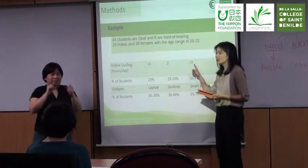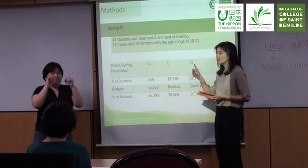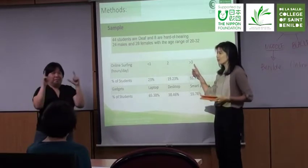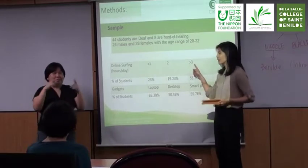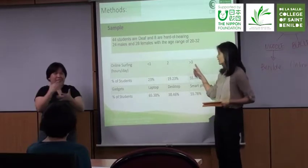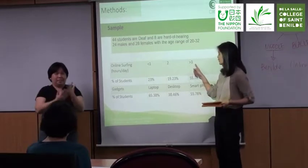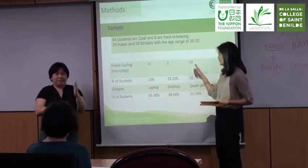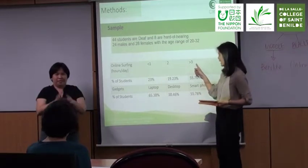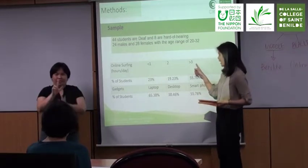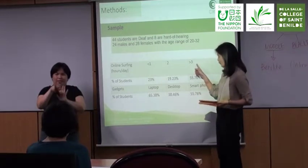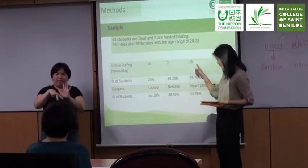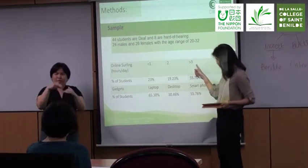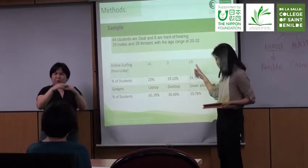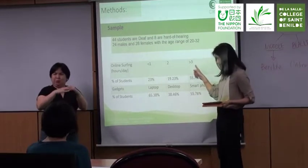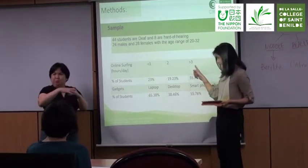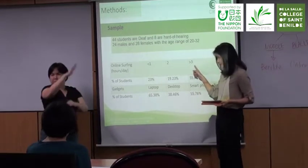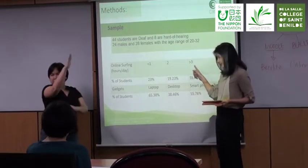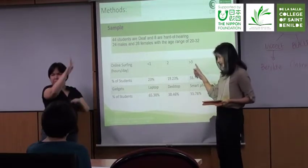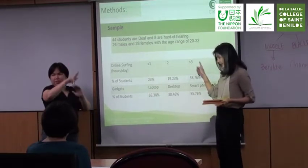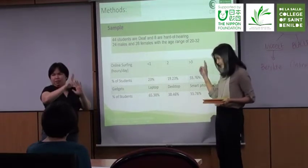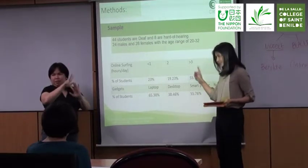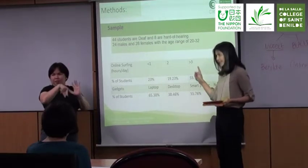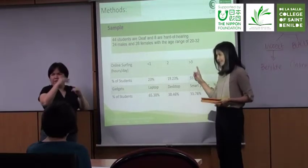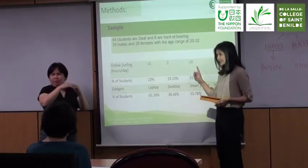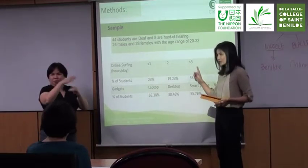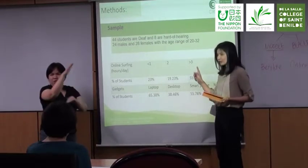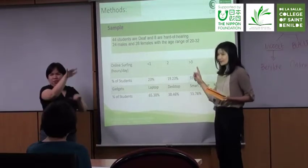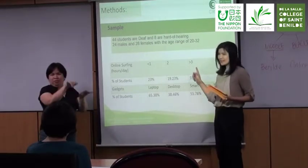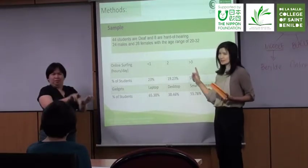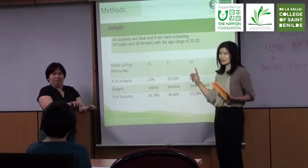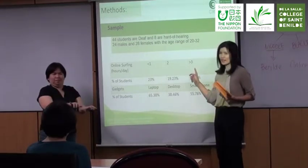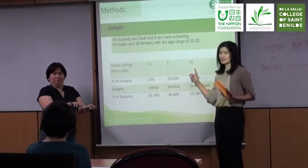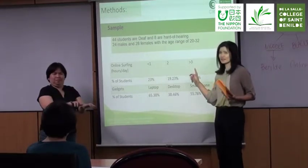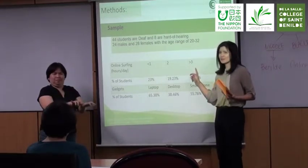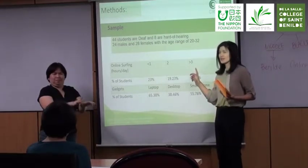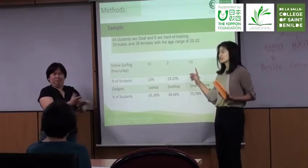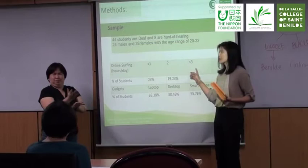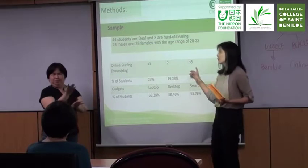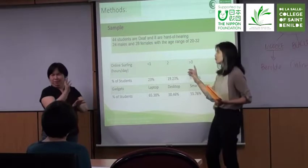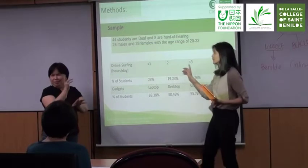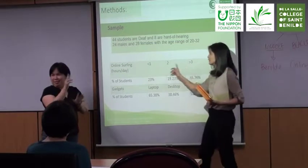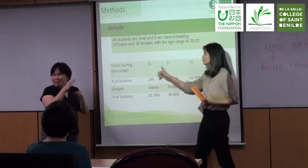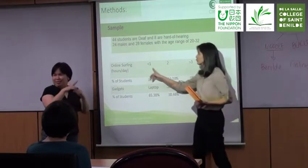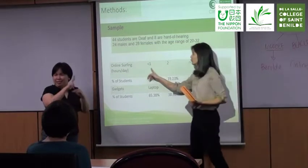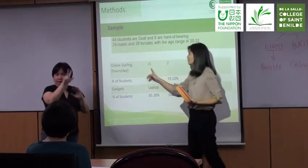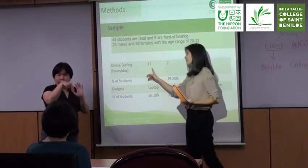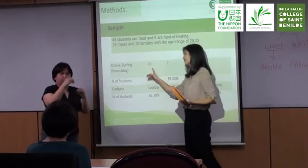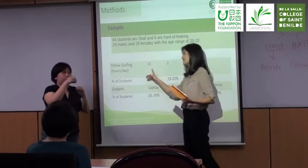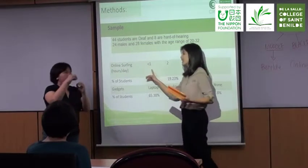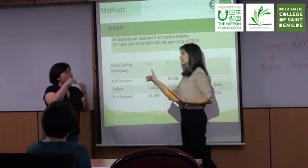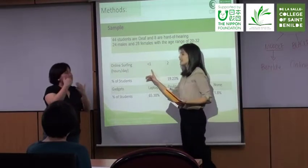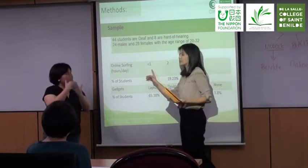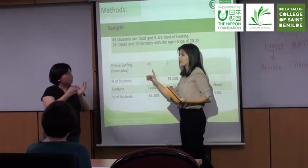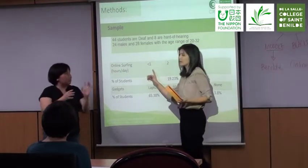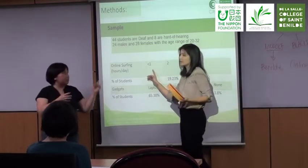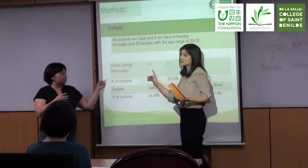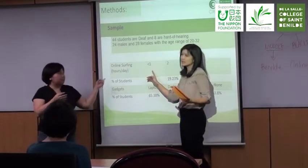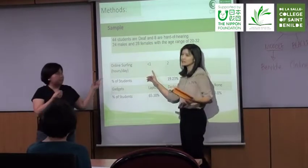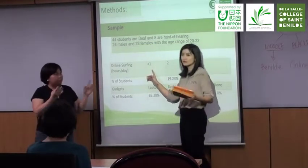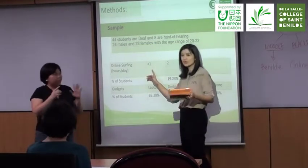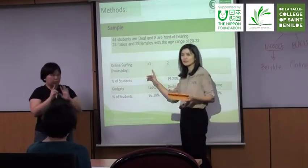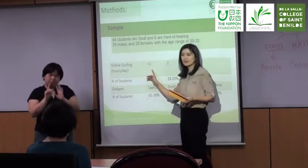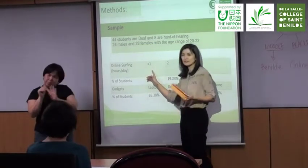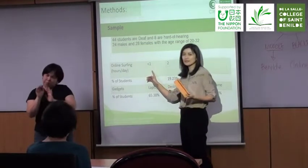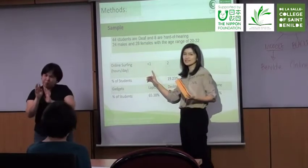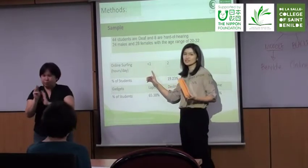could do more than 3 hours in a day surfing the internet. Some would do less than, they say